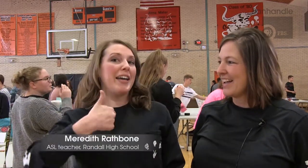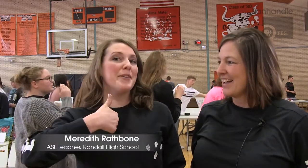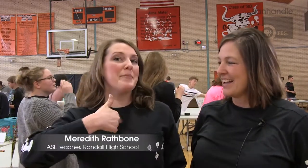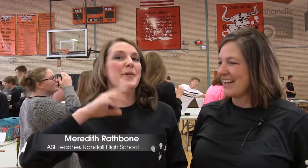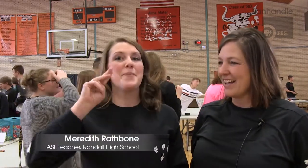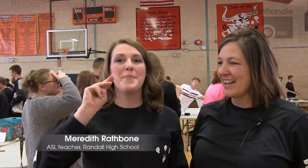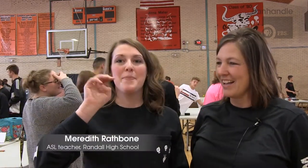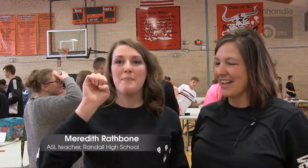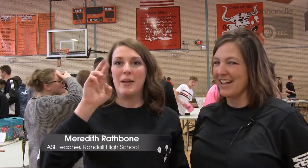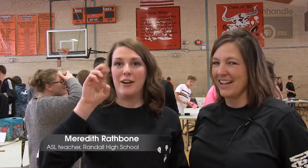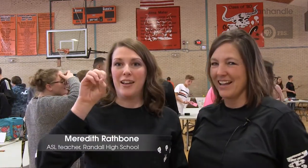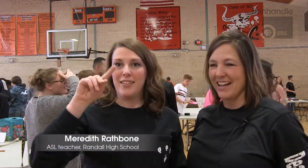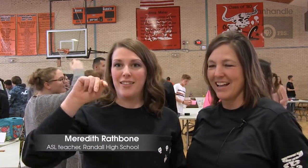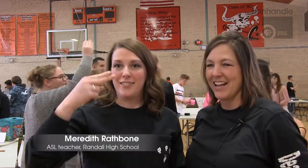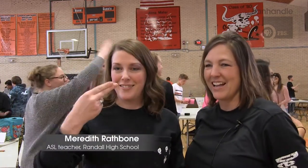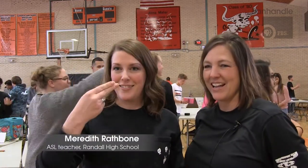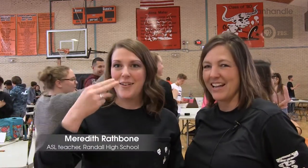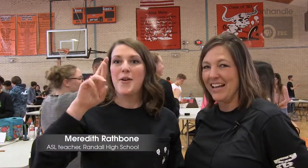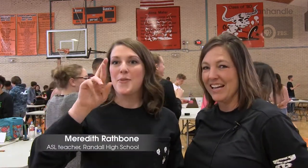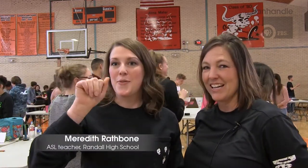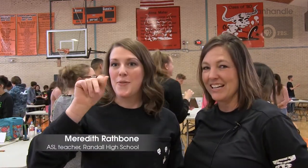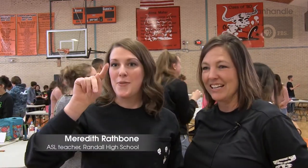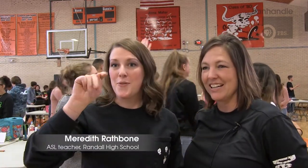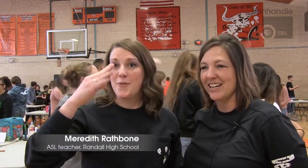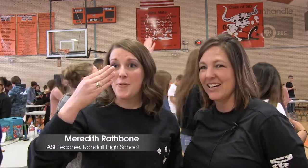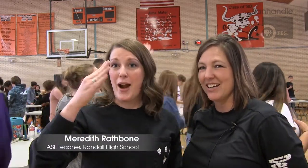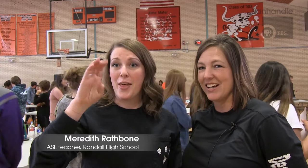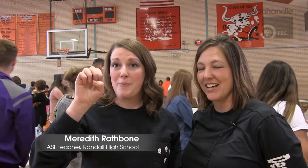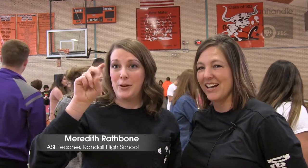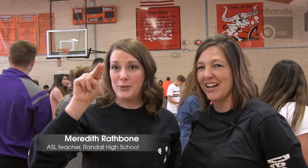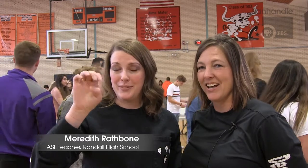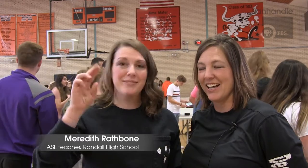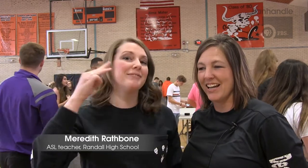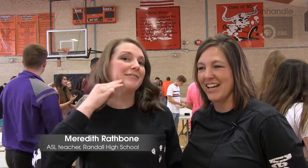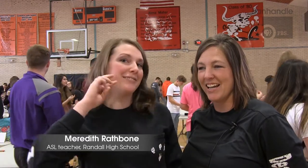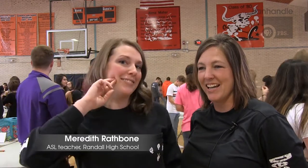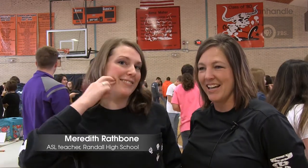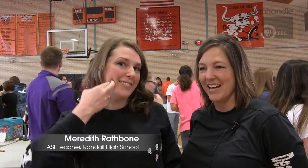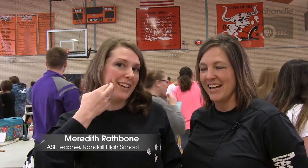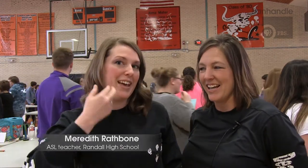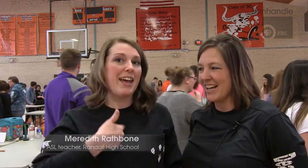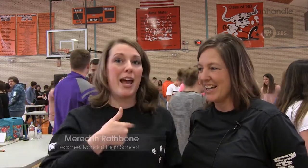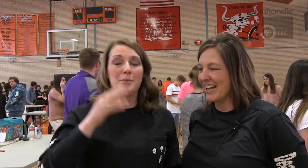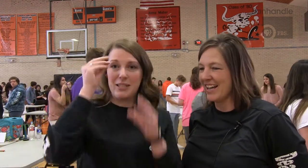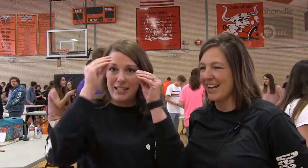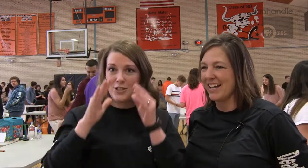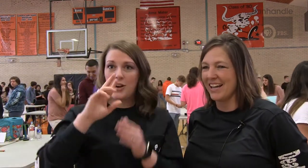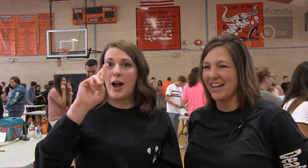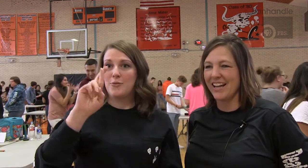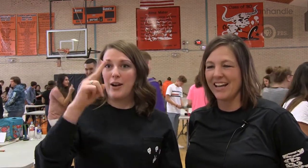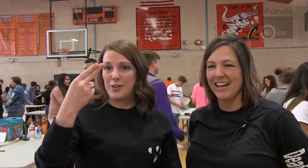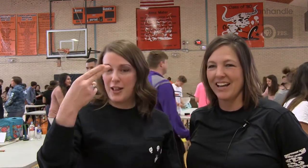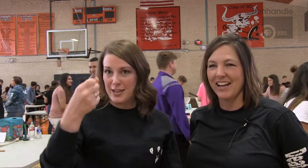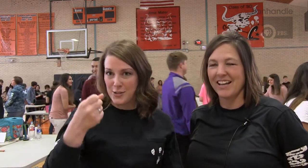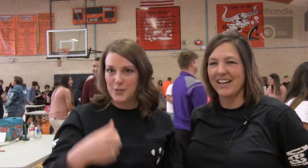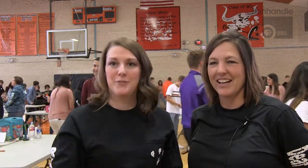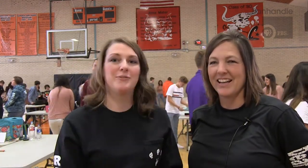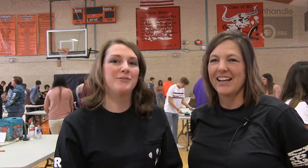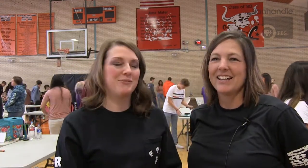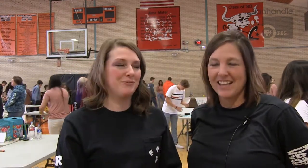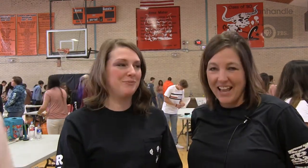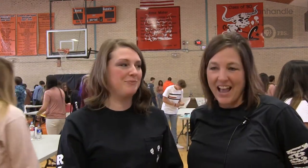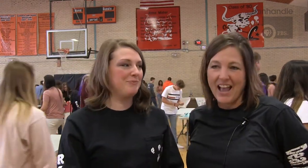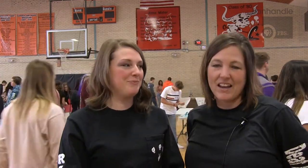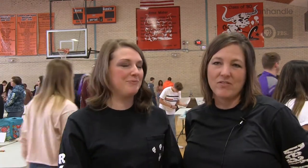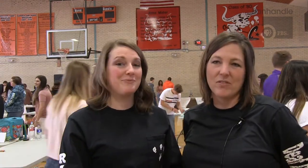I am Meredith Rathbone and I am a teacher at Randall High School.